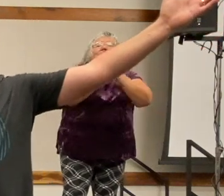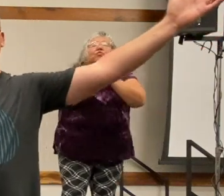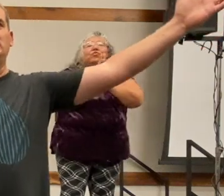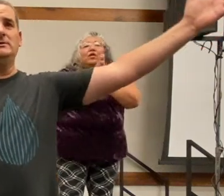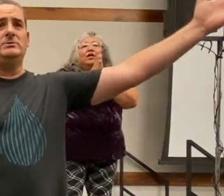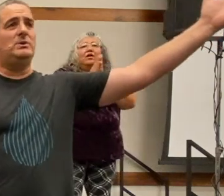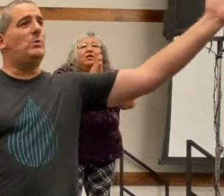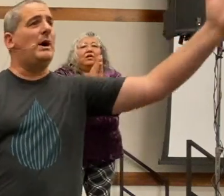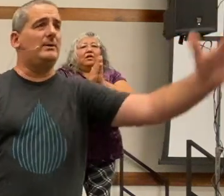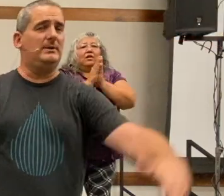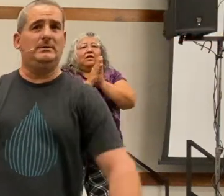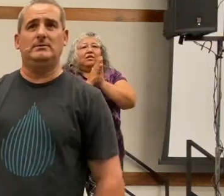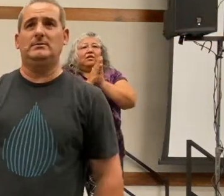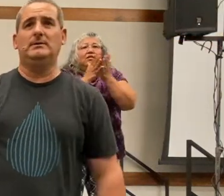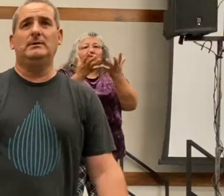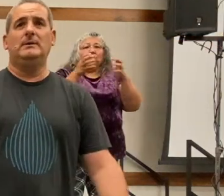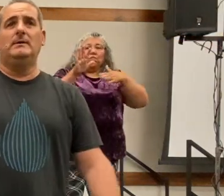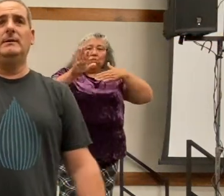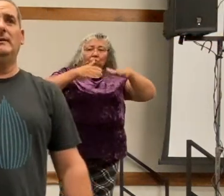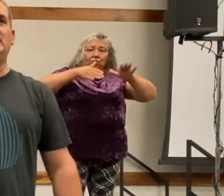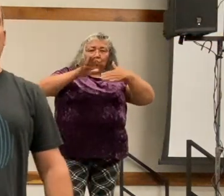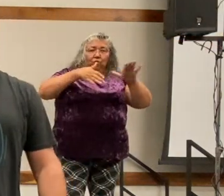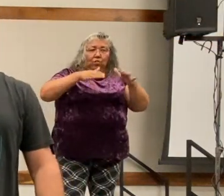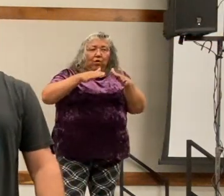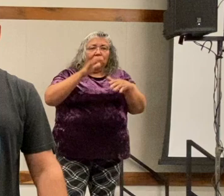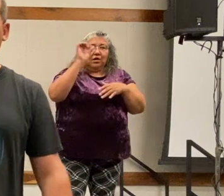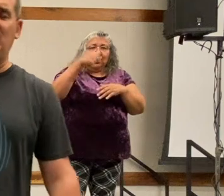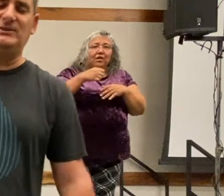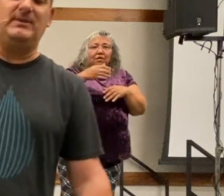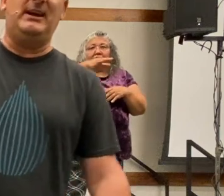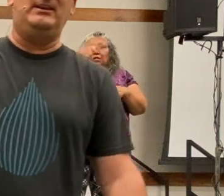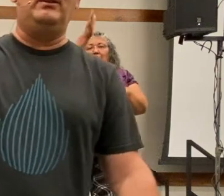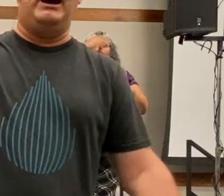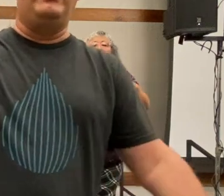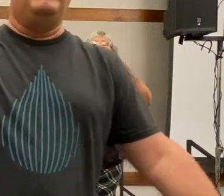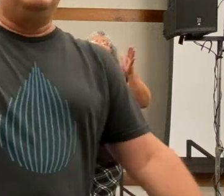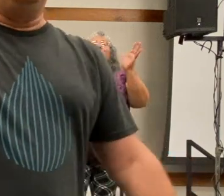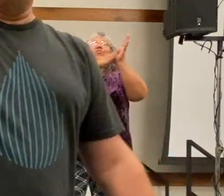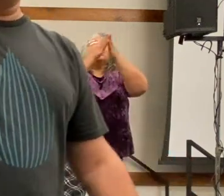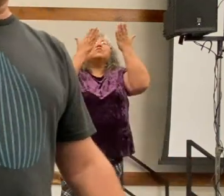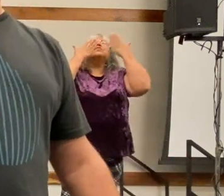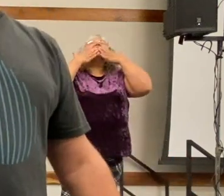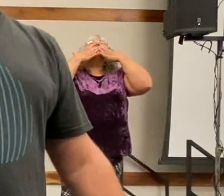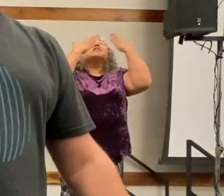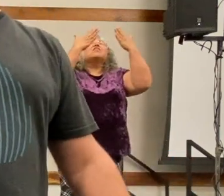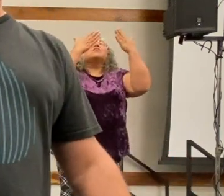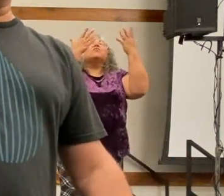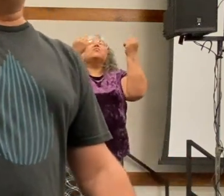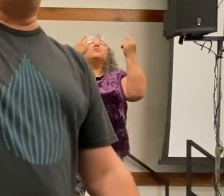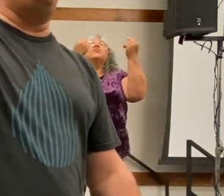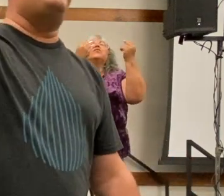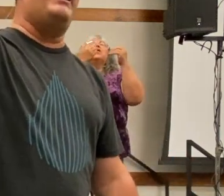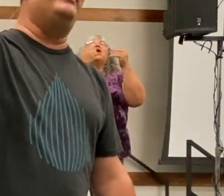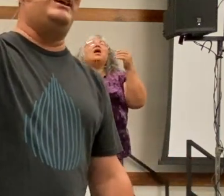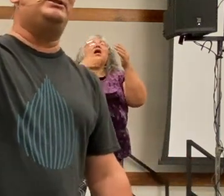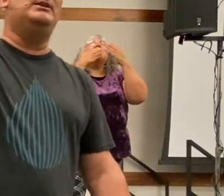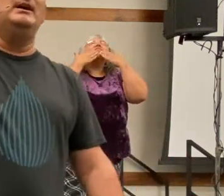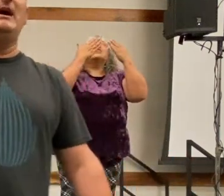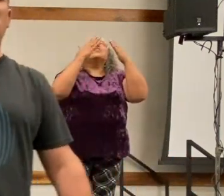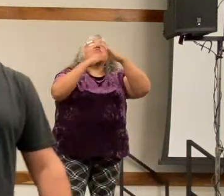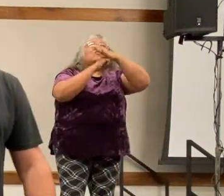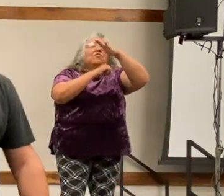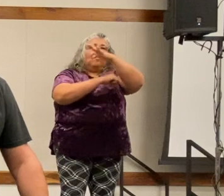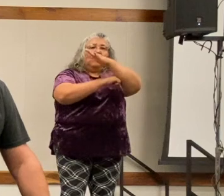you. I want to walk with you. Yeah, so Father, I praise you and thank you, God, for what you're doing. I thank you that you're our